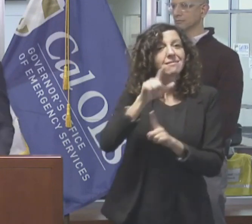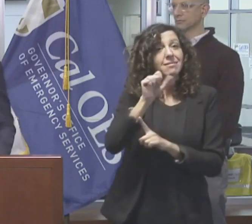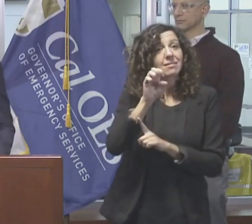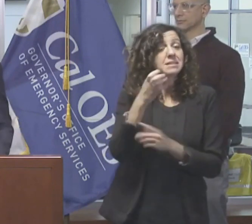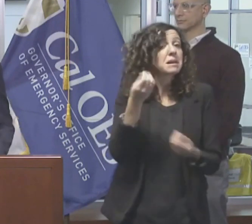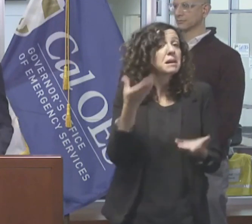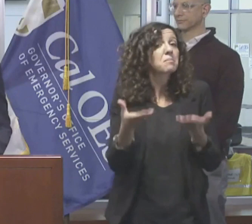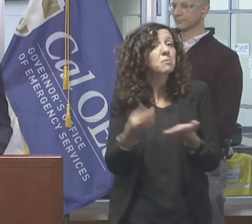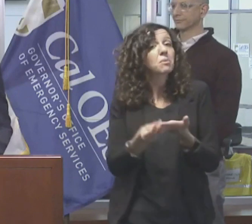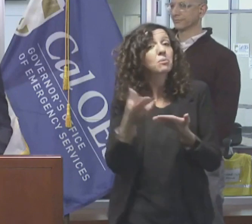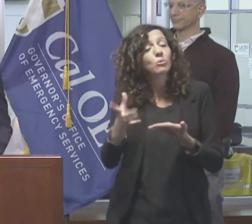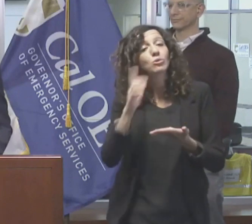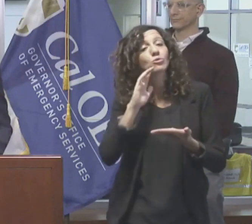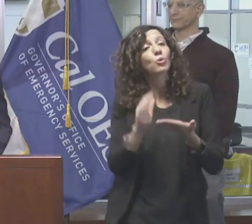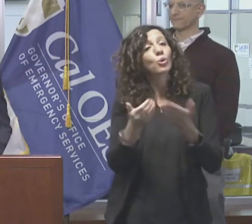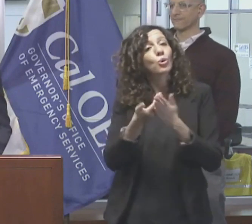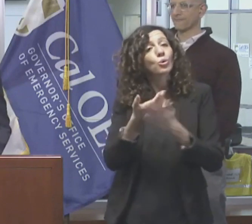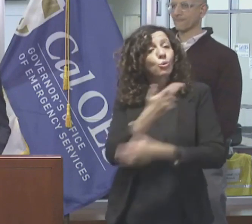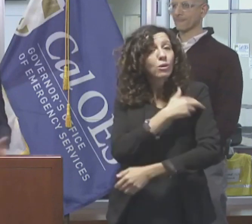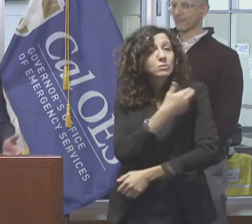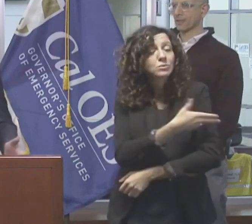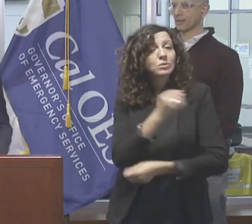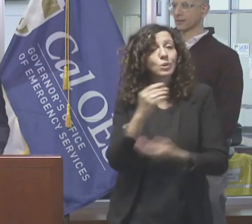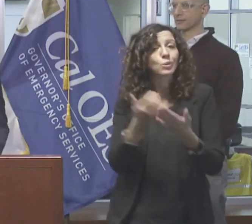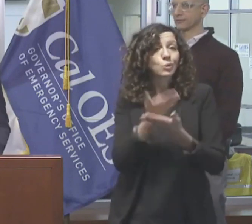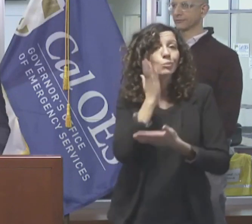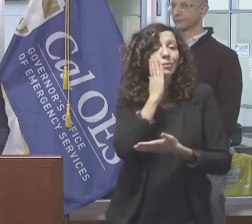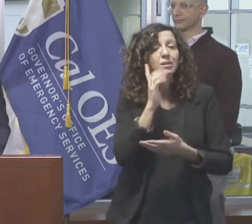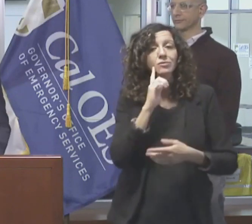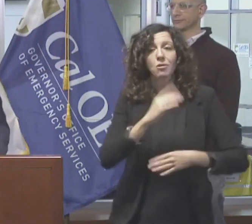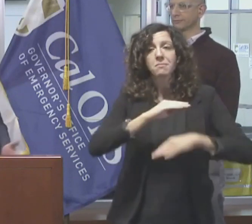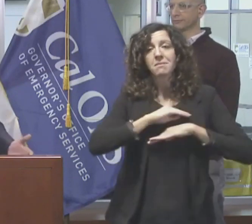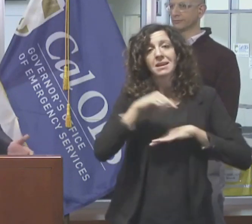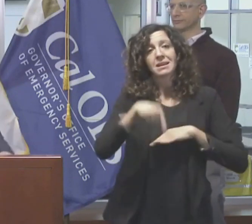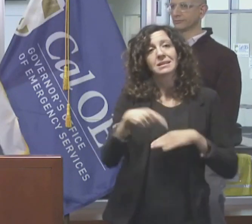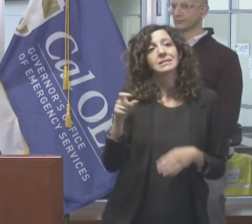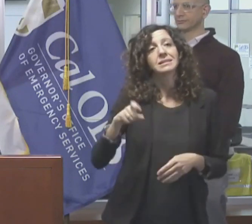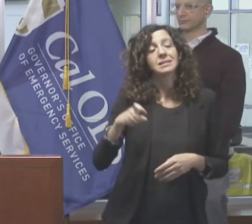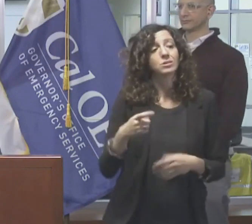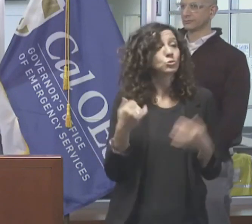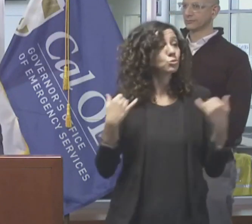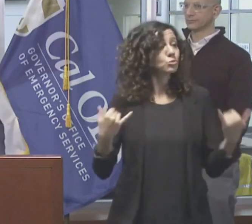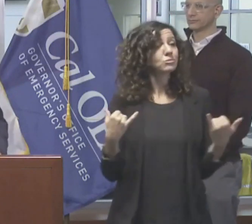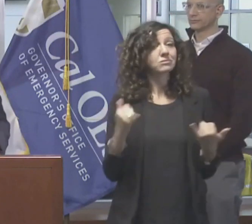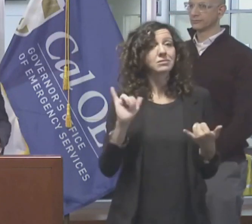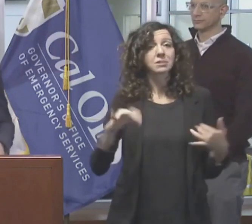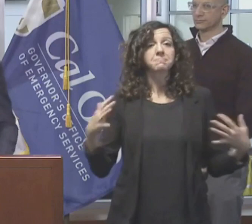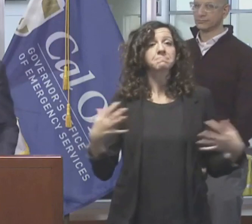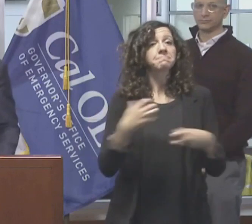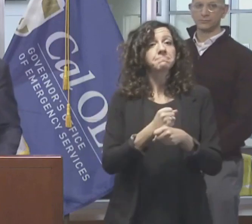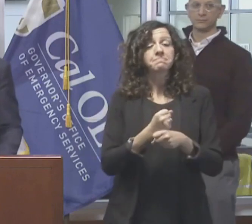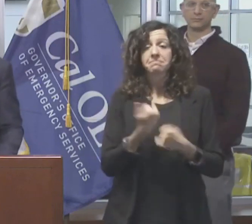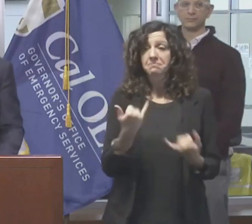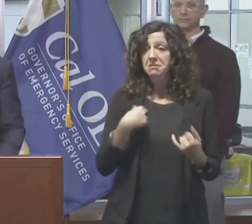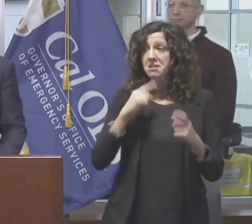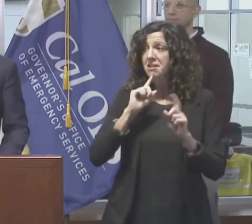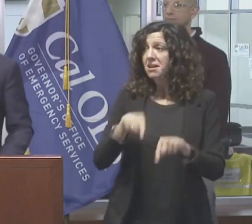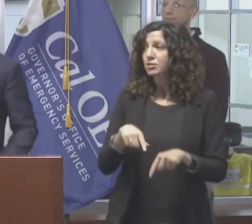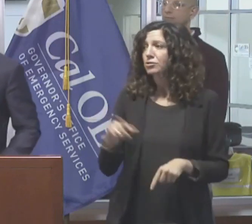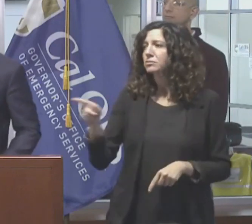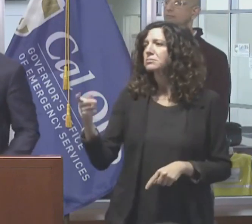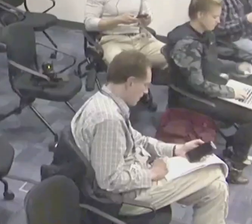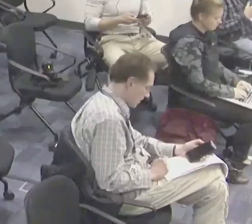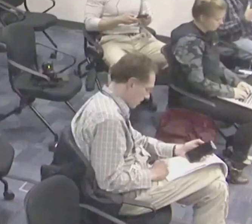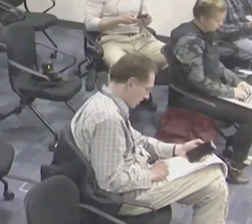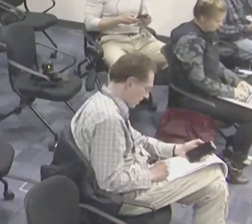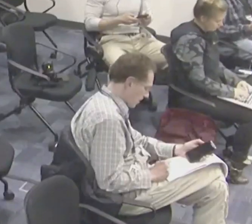purchases of some of these assets in real time to meet this moment. So that's where we are in broad strokes, and we're happy to answer any questions. Governor, you said